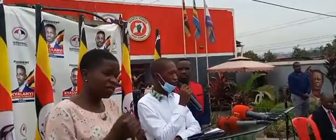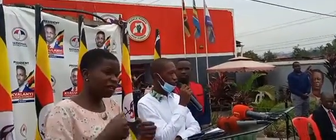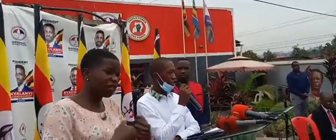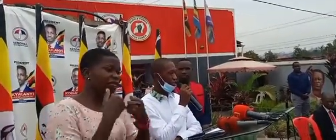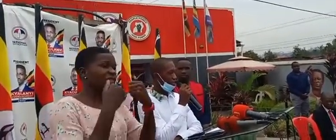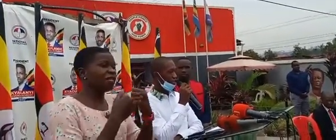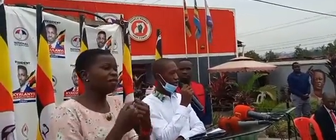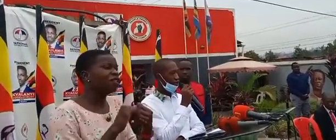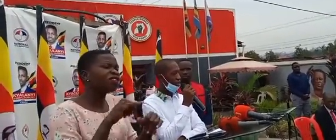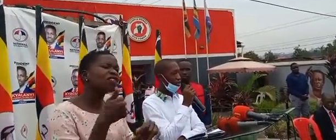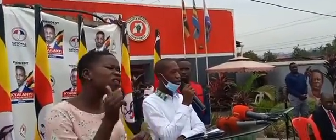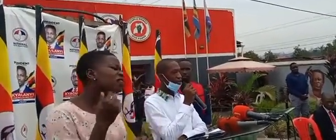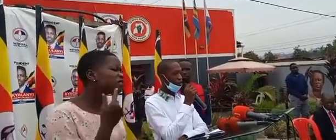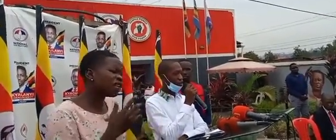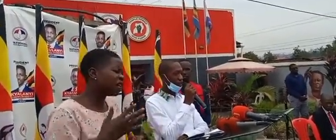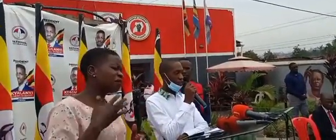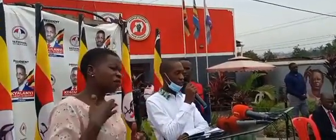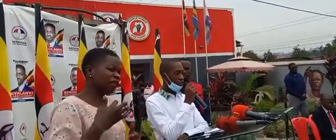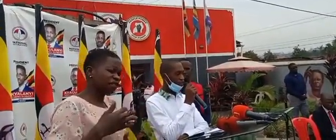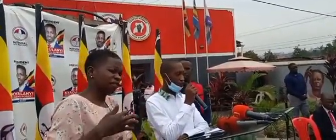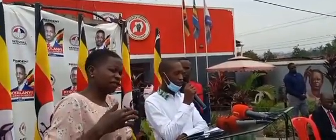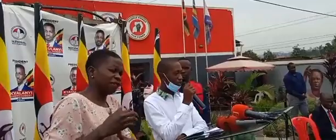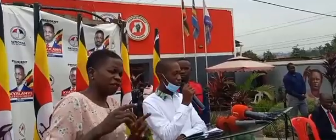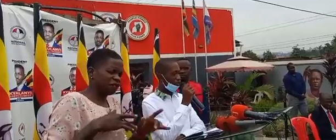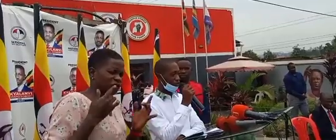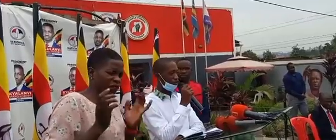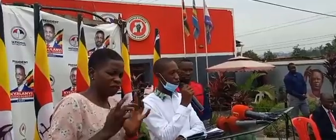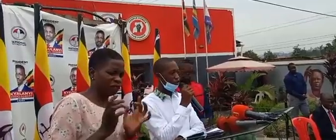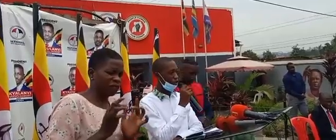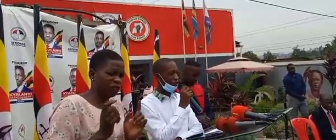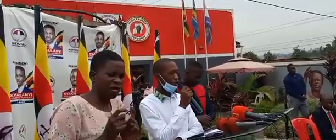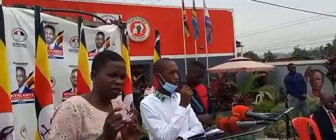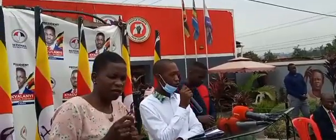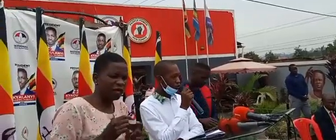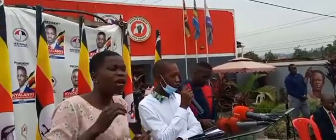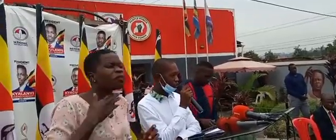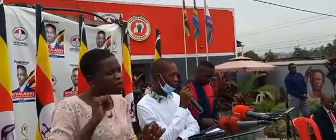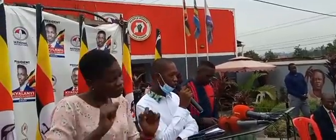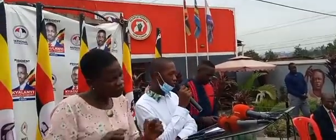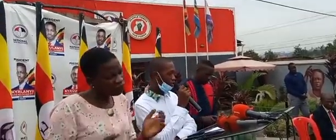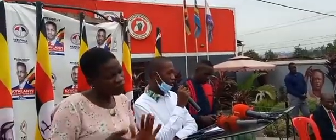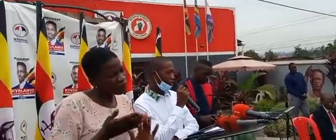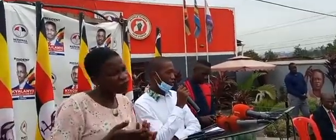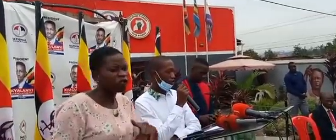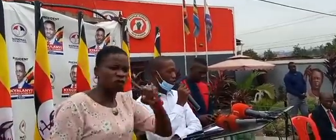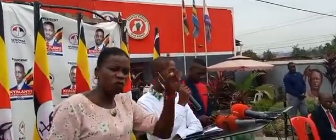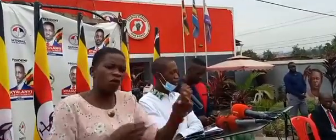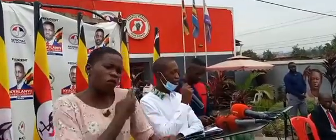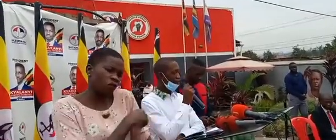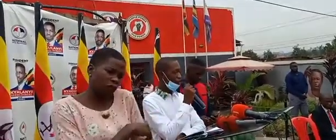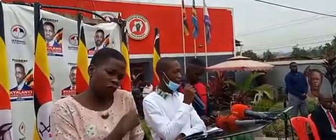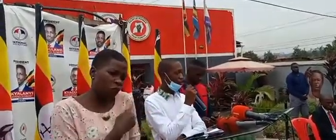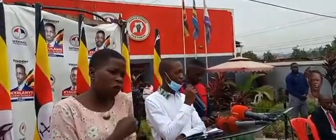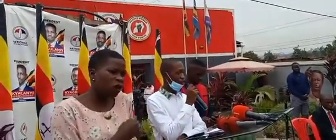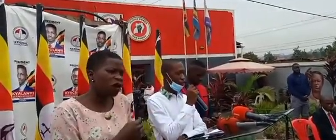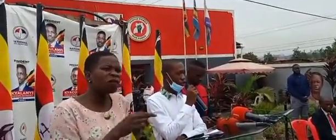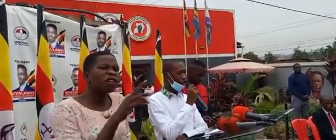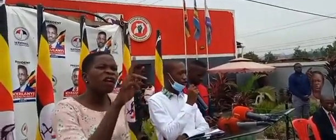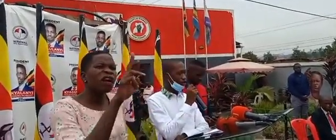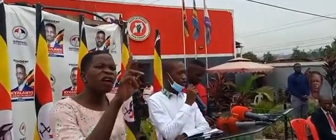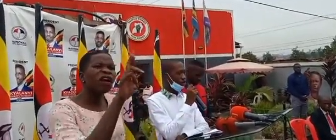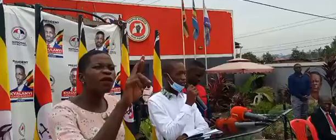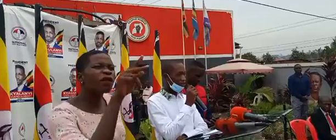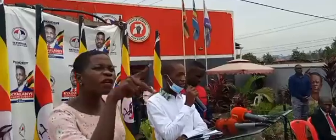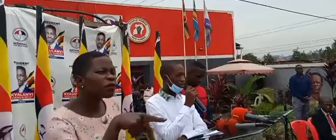yagezaako okunyinyula nti embeera eno erimu okunyigiriza ndi mulwadde nina obuzibu omukulembeze wa woodi obagwanyisa alapi